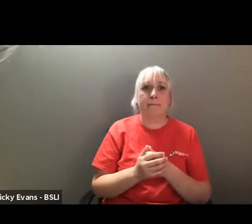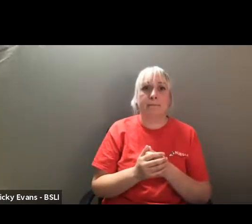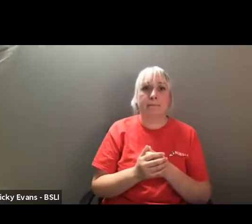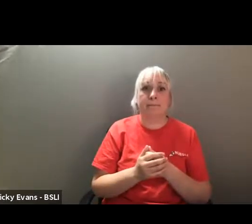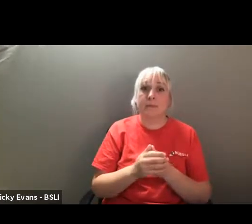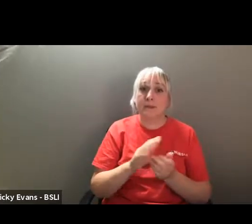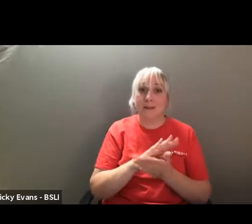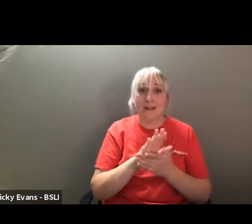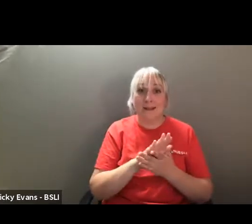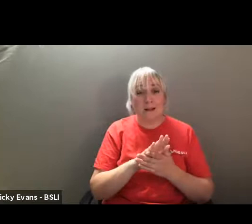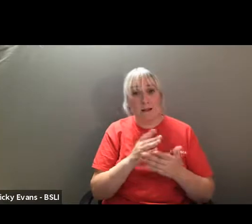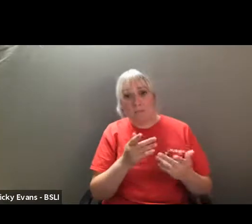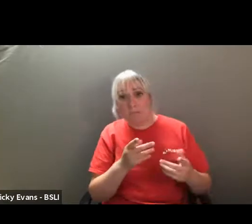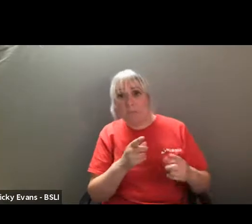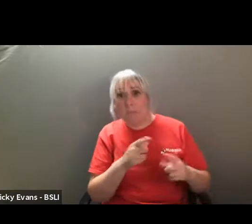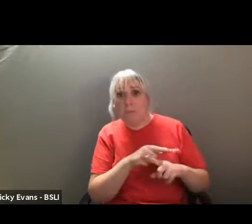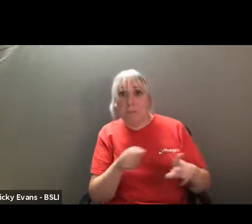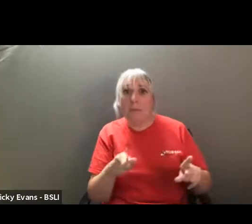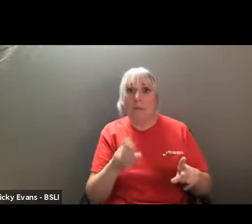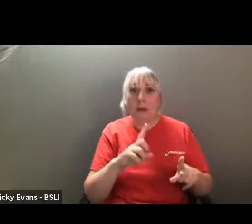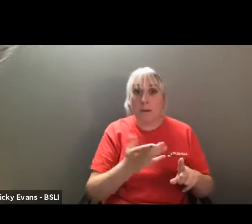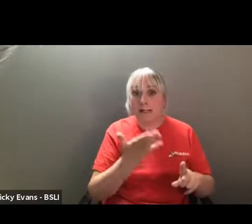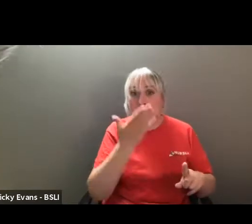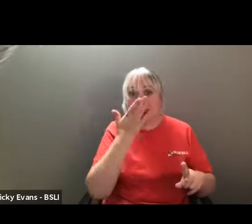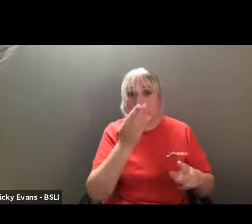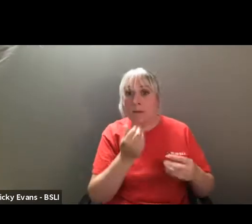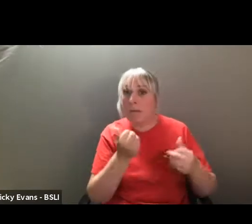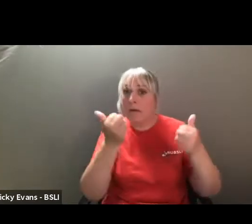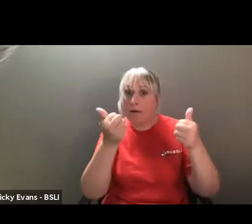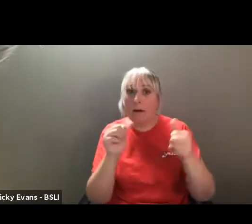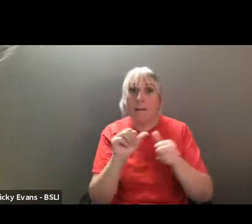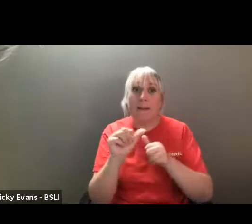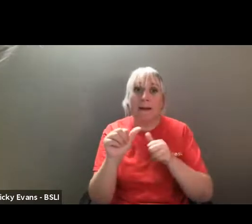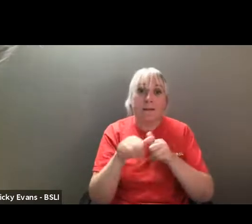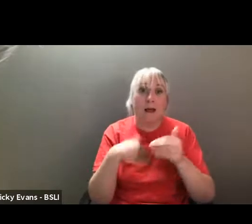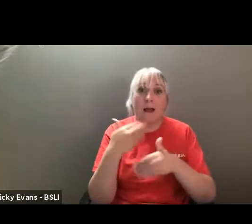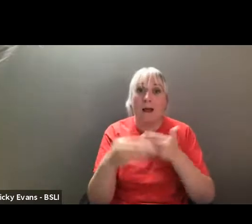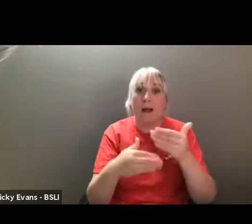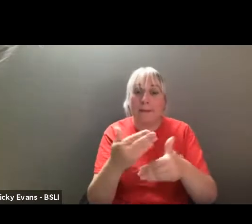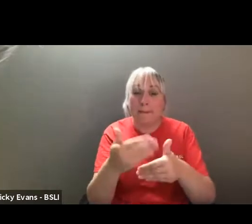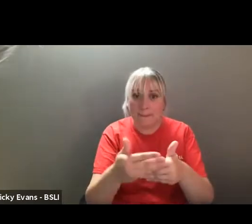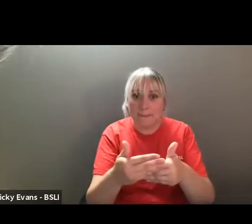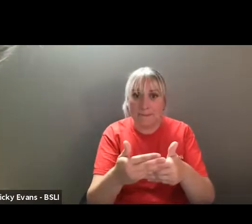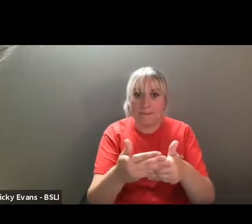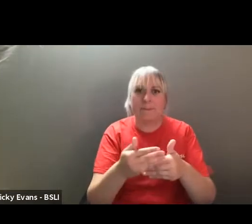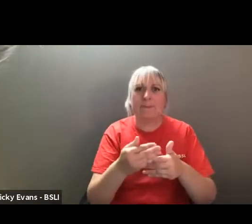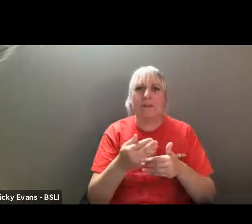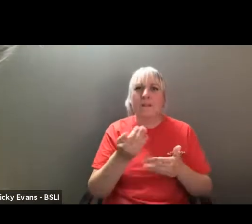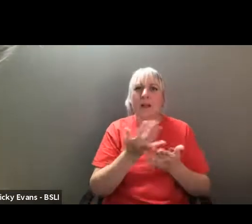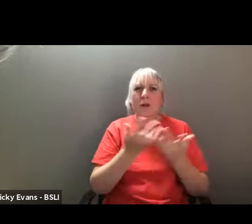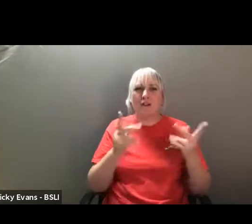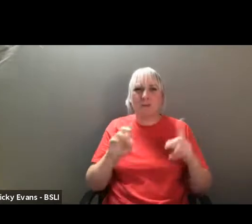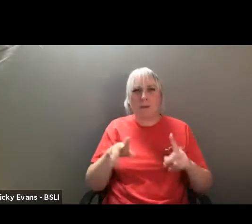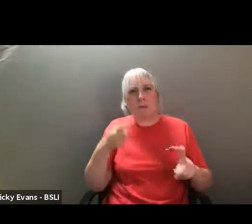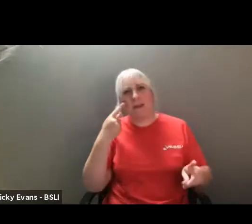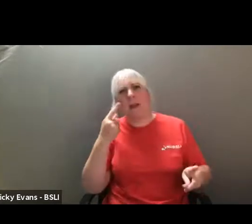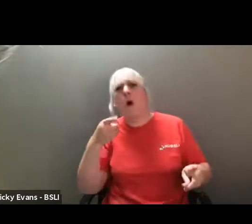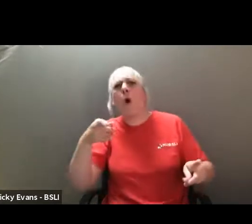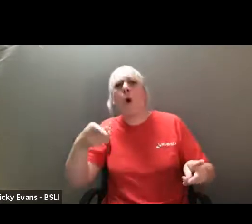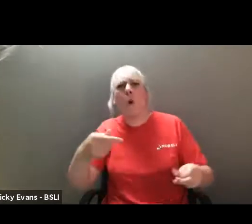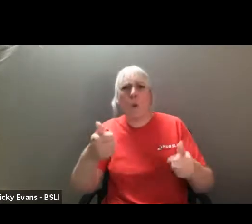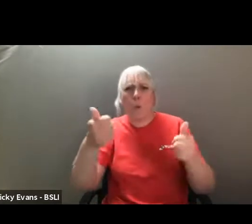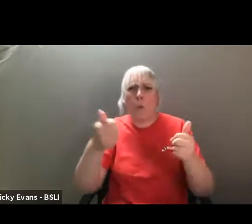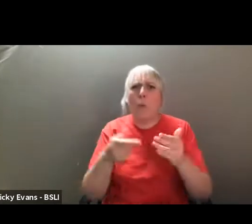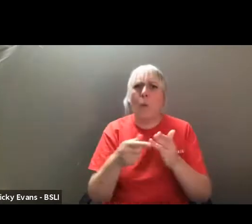was that people were better off. But many people might look at that and say, oh, the Ontario basic